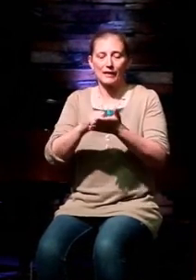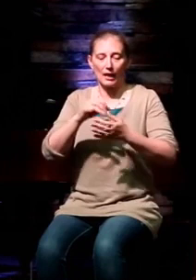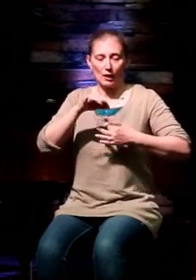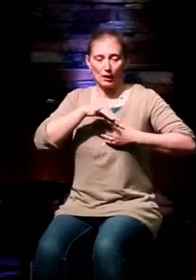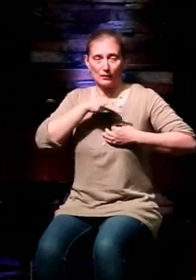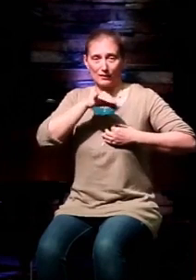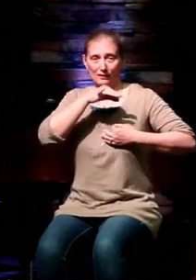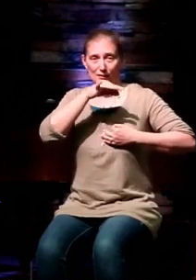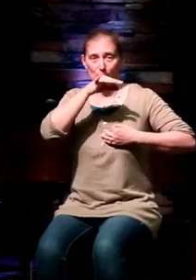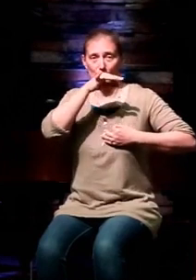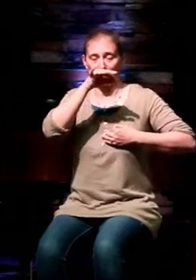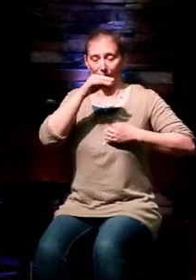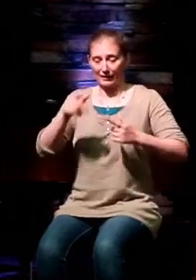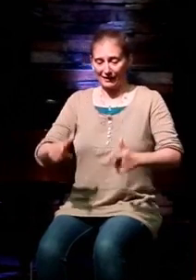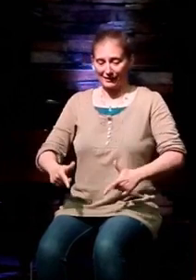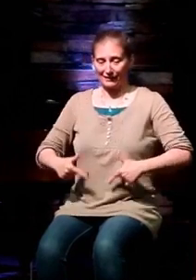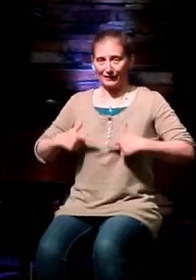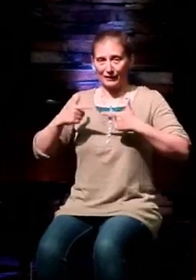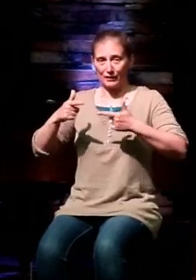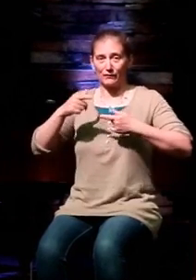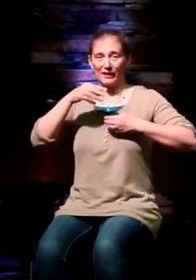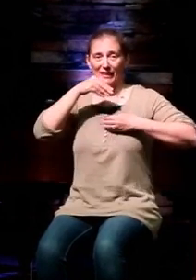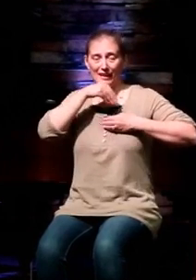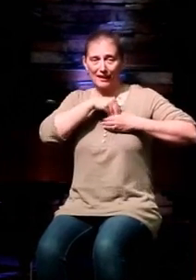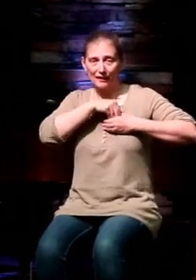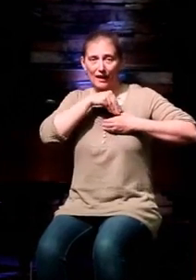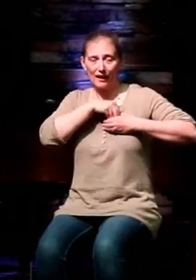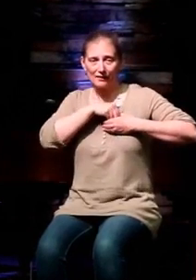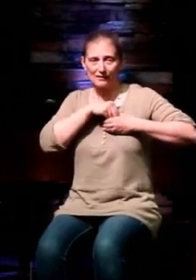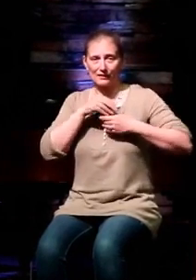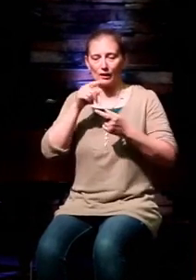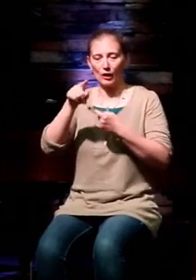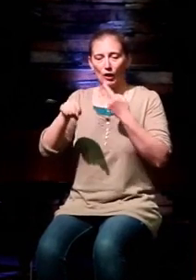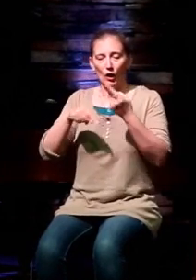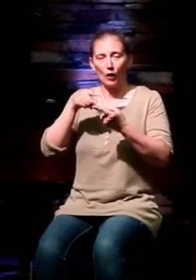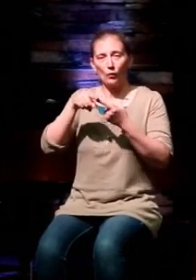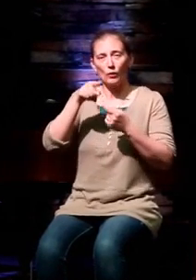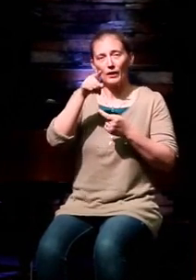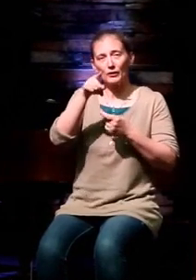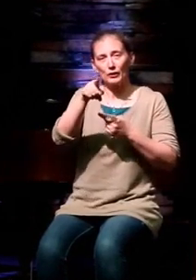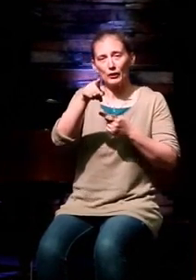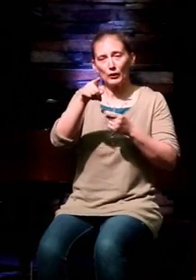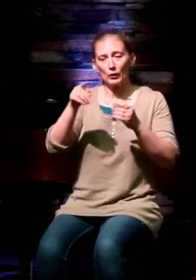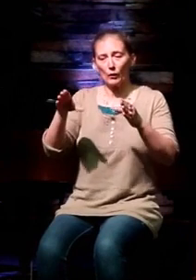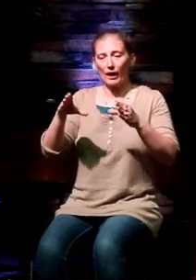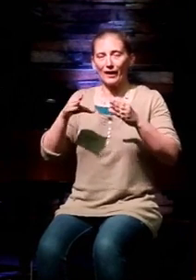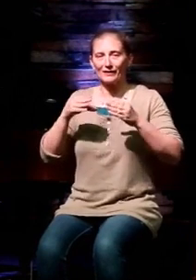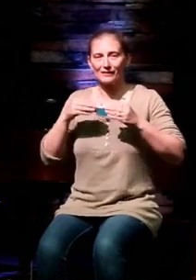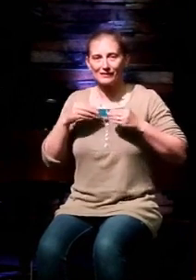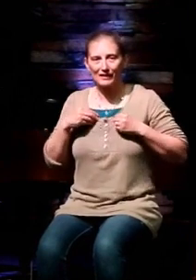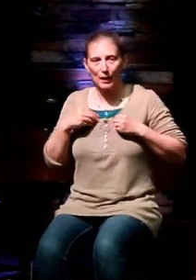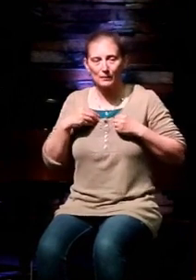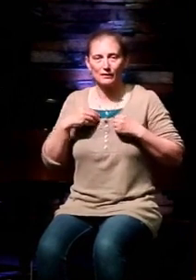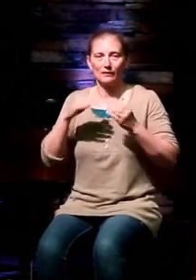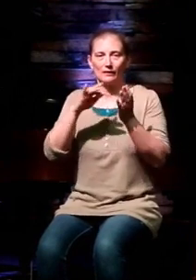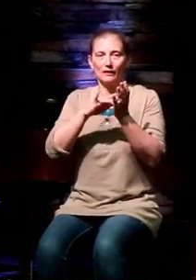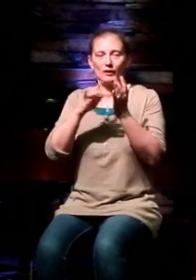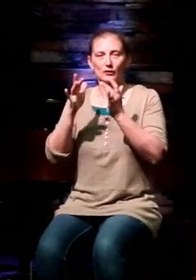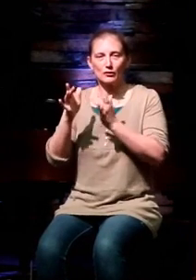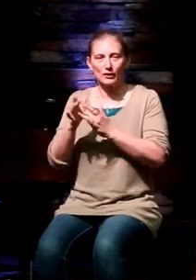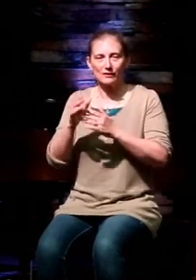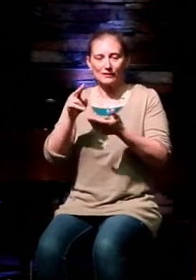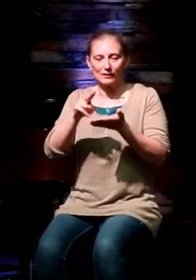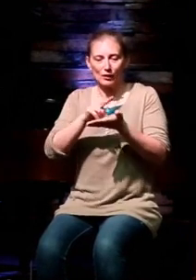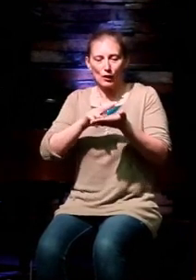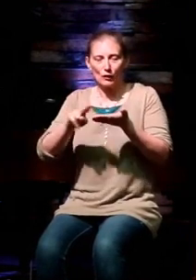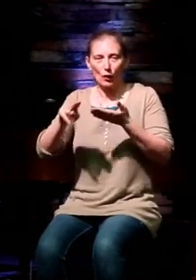Paul's already said that twice in this passage. He's saying when you accept Christ, the Holy Spirit moves into your life to lead you, to guide you, and always